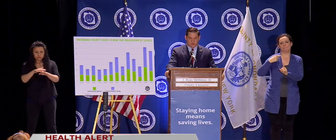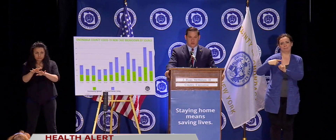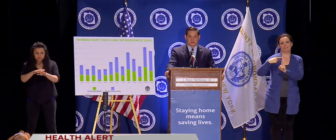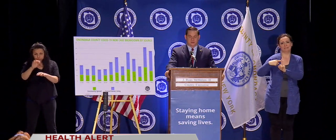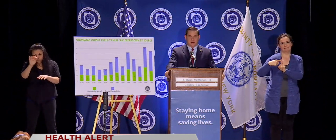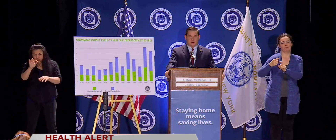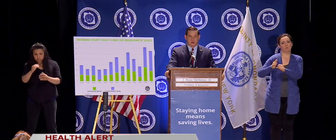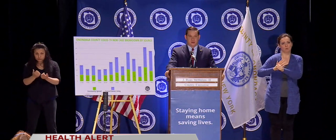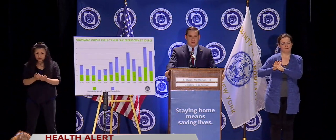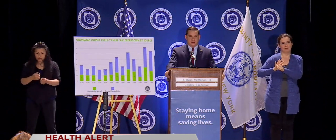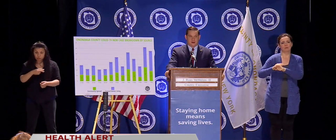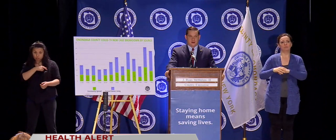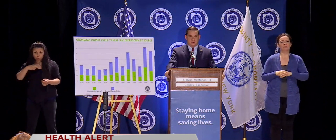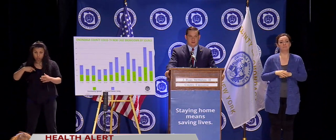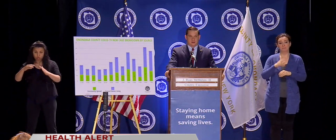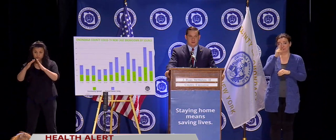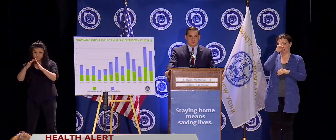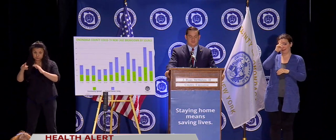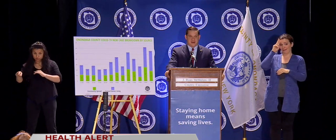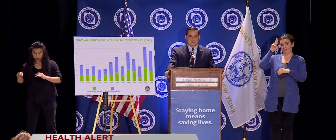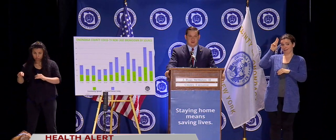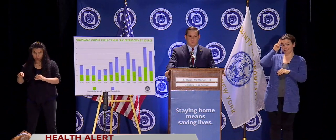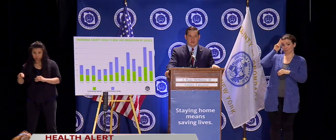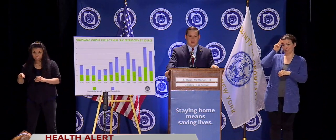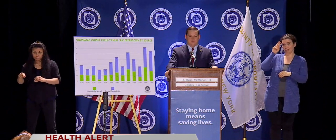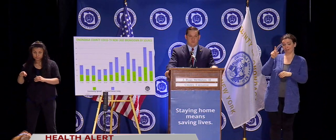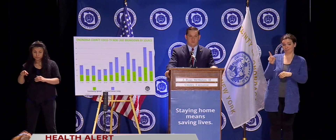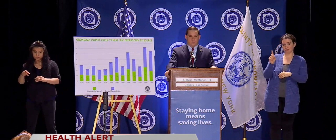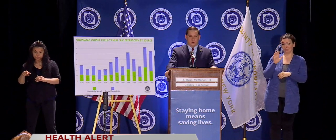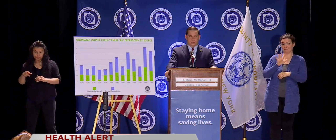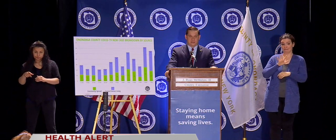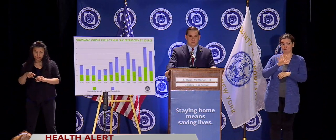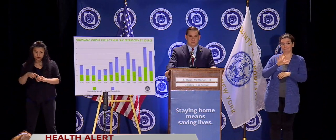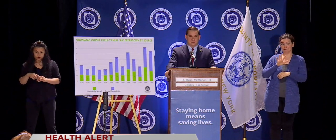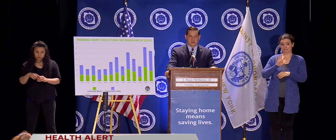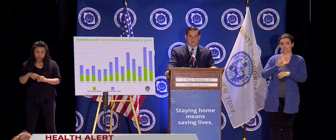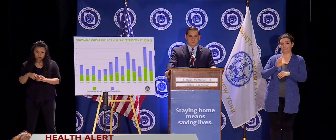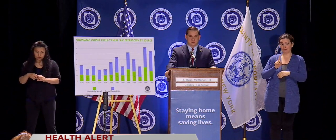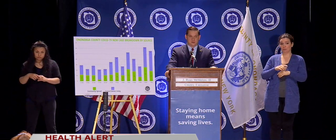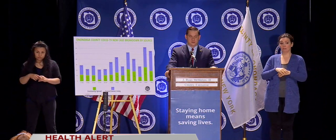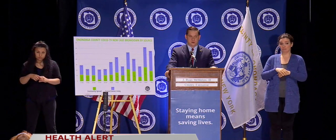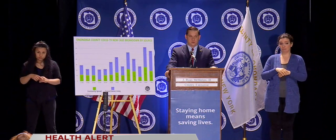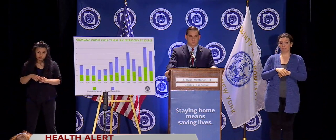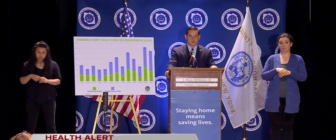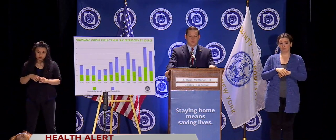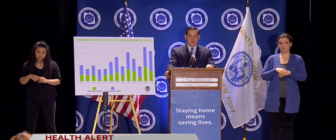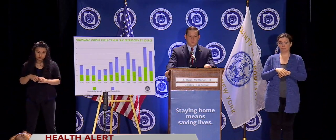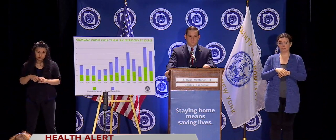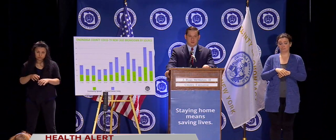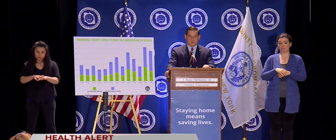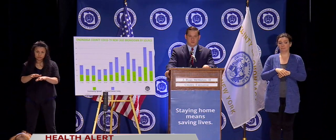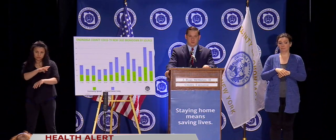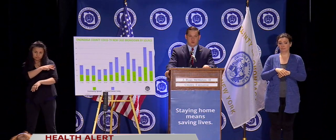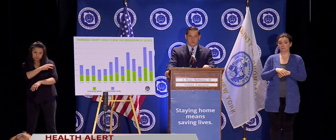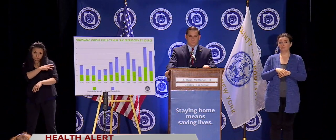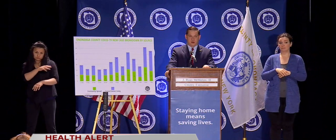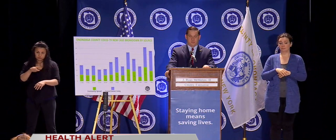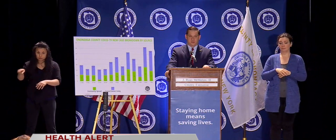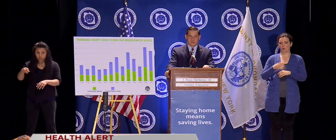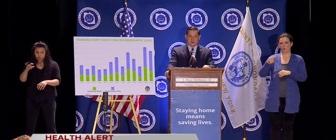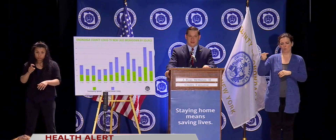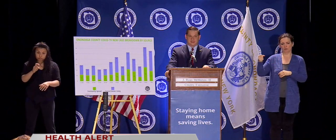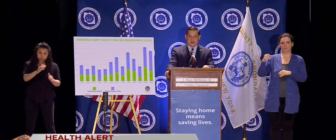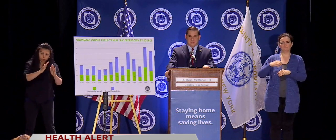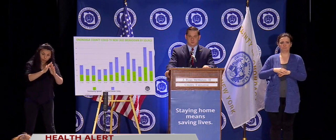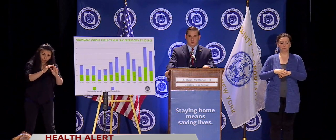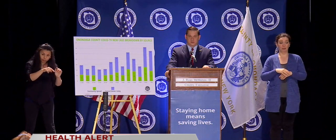Hospitalizations. We've talked about the fact that we have more cases in nursing homes. Some nursing homes are